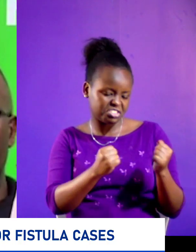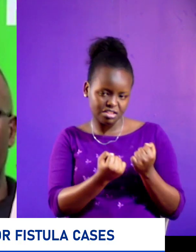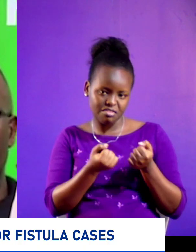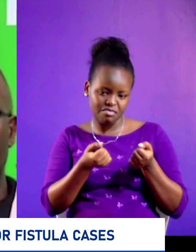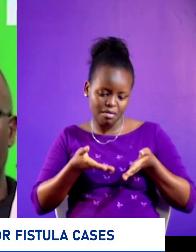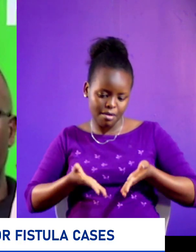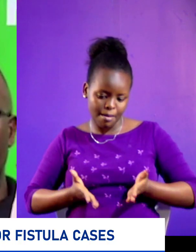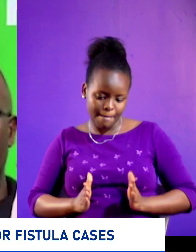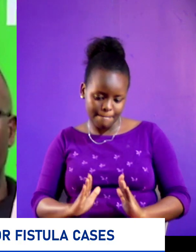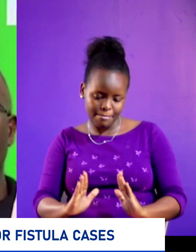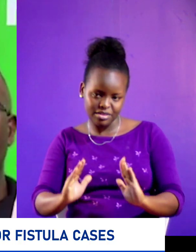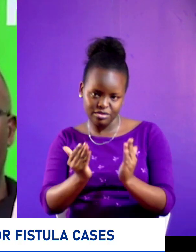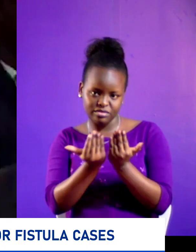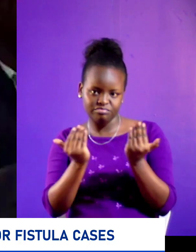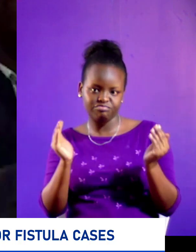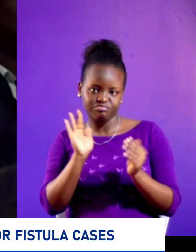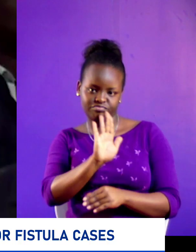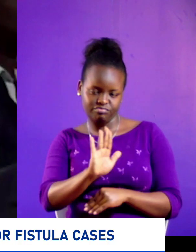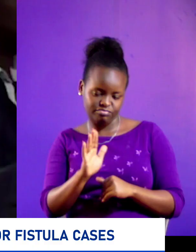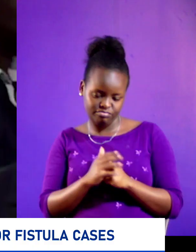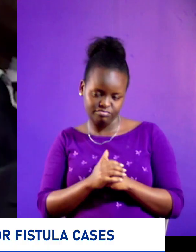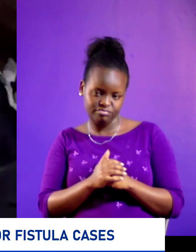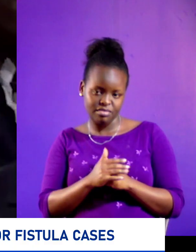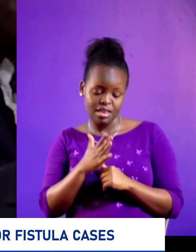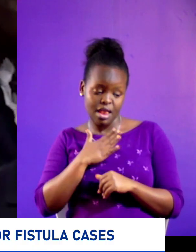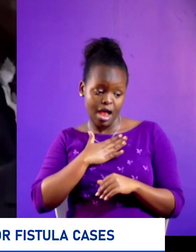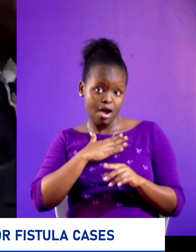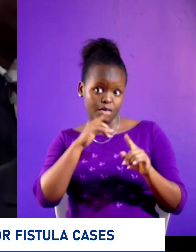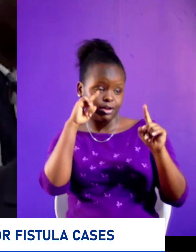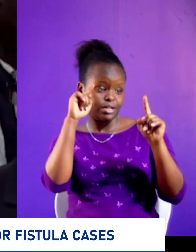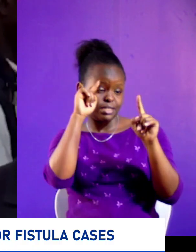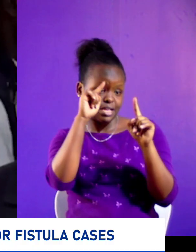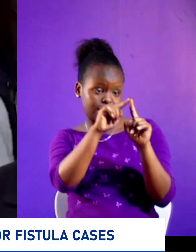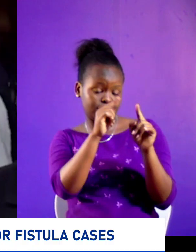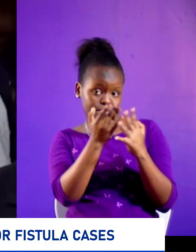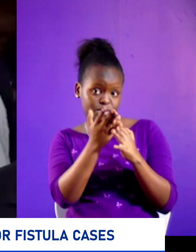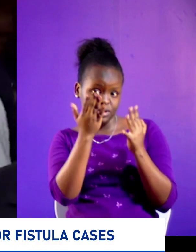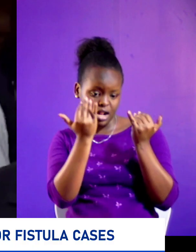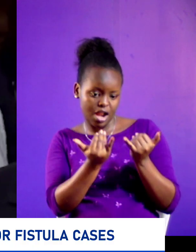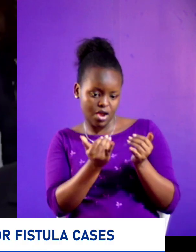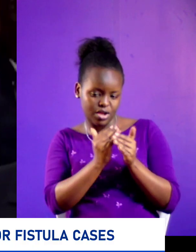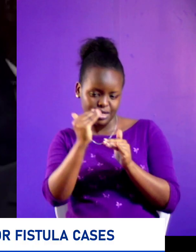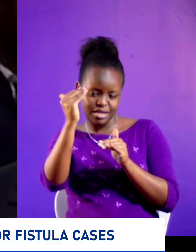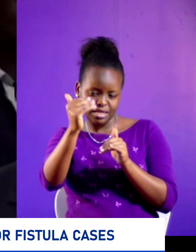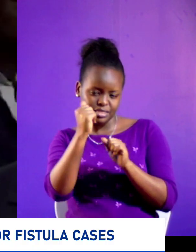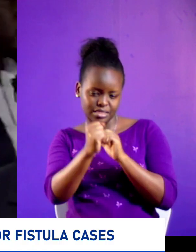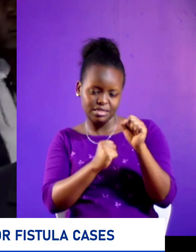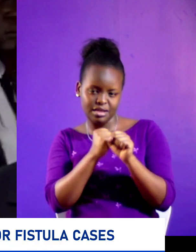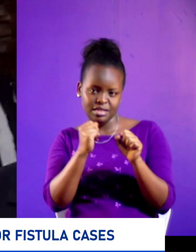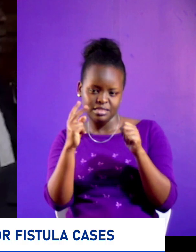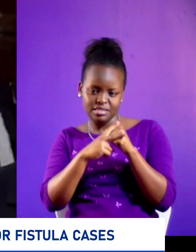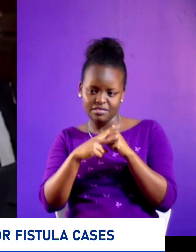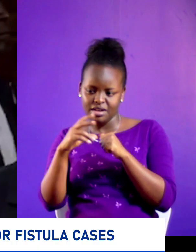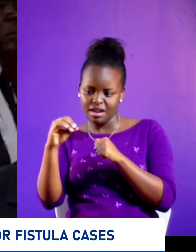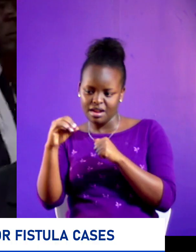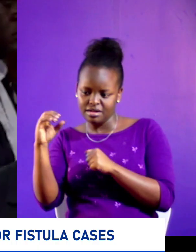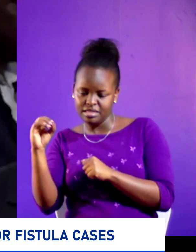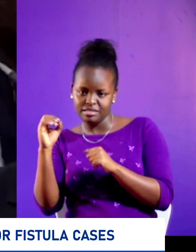delivery of their children. Our target between now and next year is 700